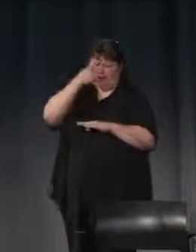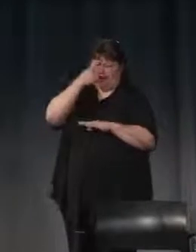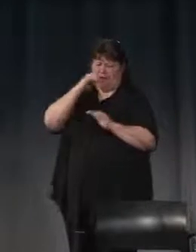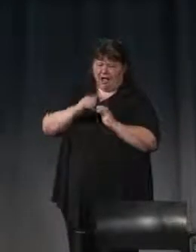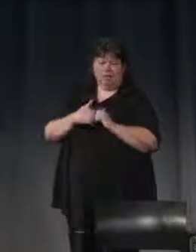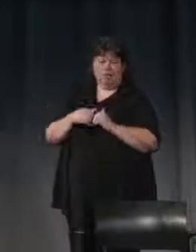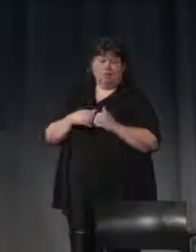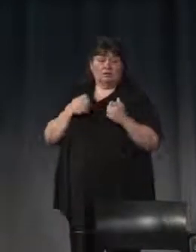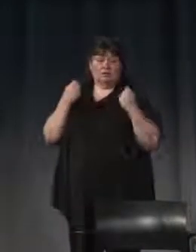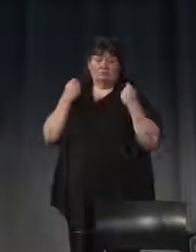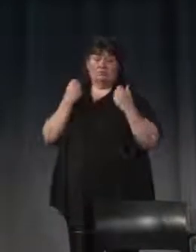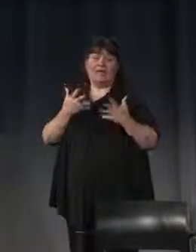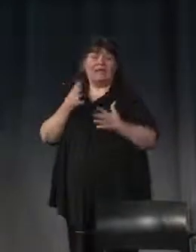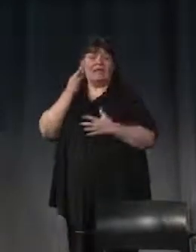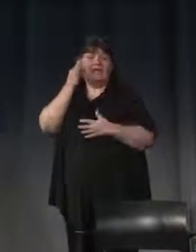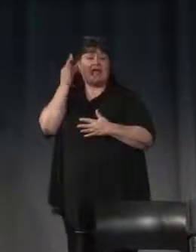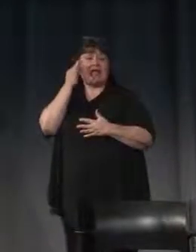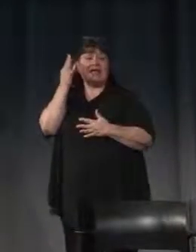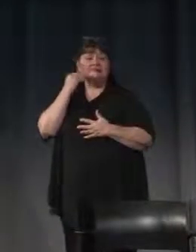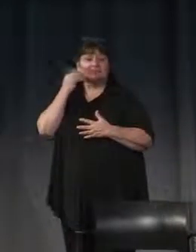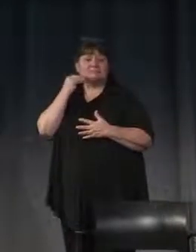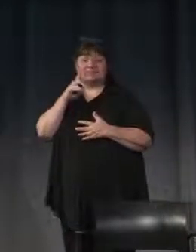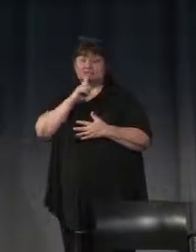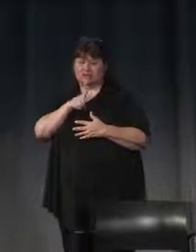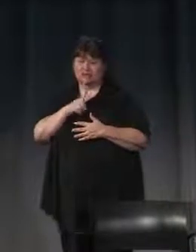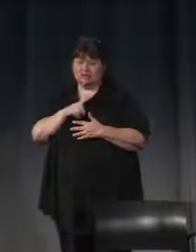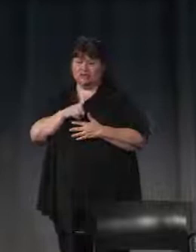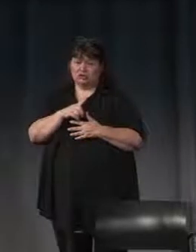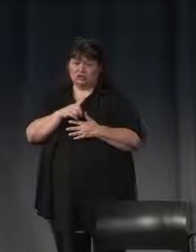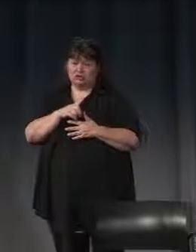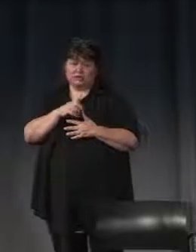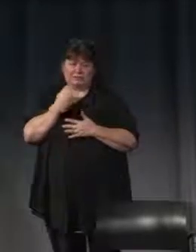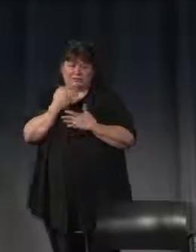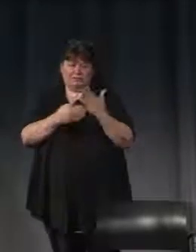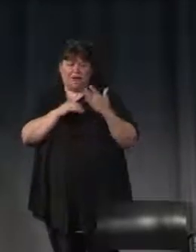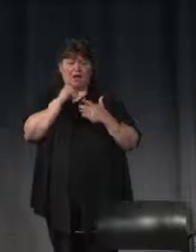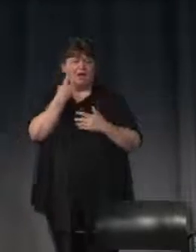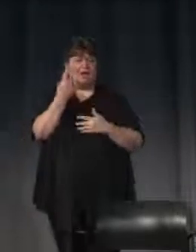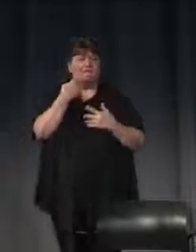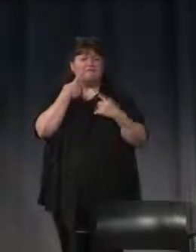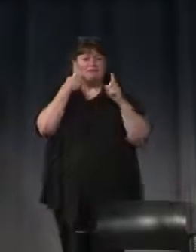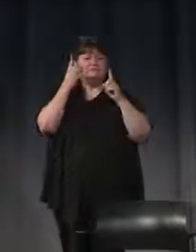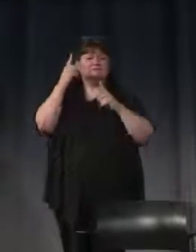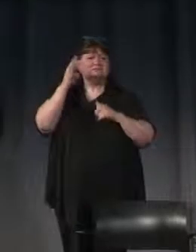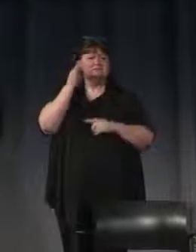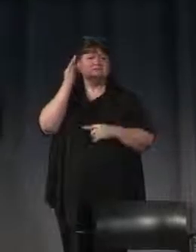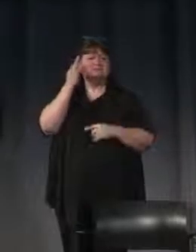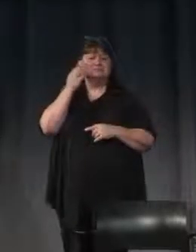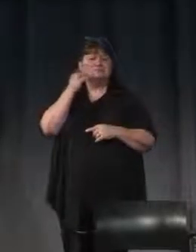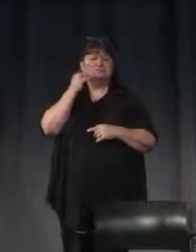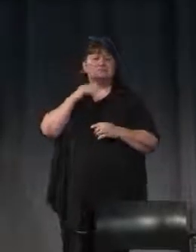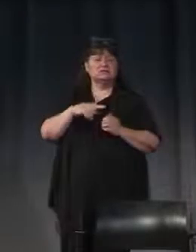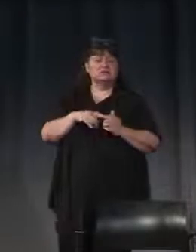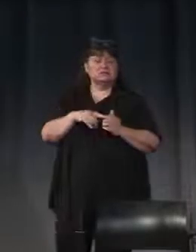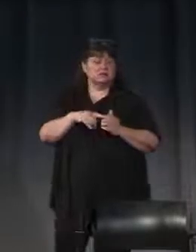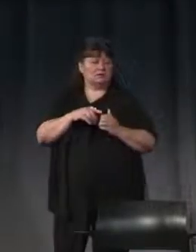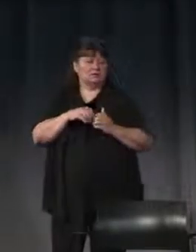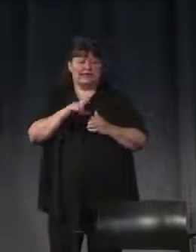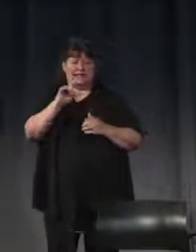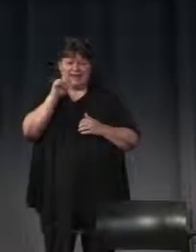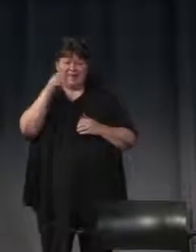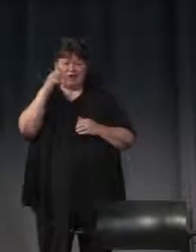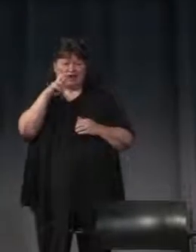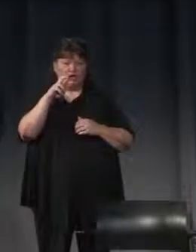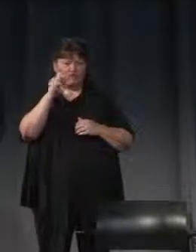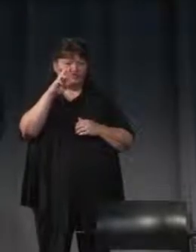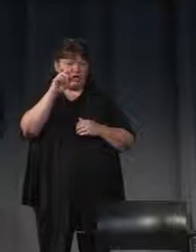There were lots of cat experiments. I'm sure there were probably deprivation ones, but the most famous cat experiments probably start with the Wever-Bray experiment that